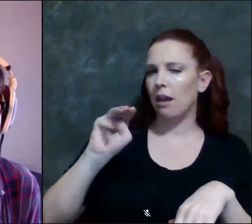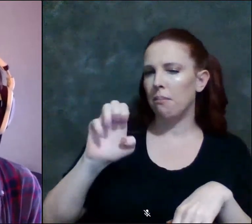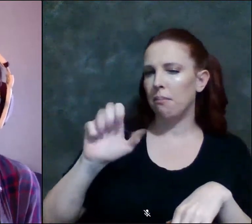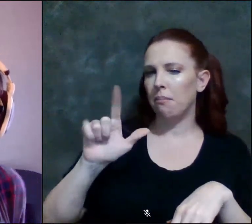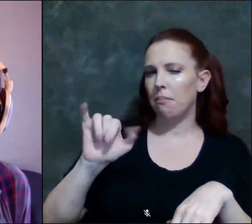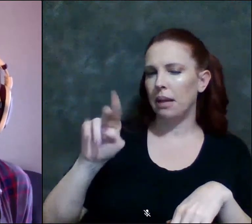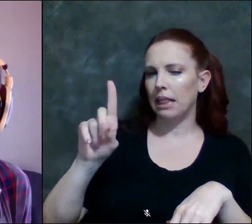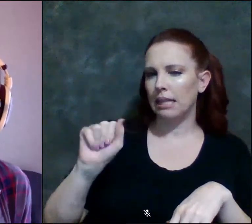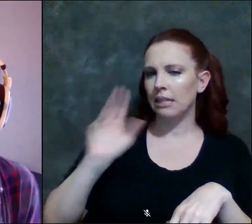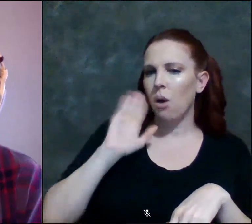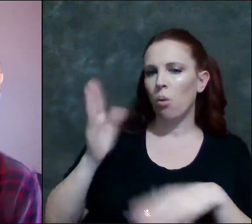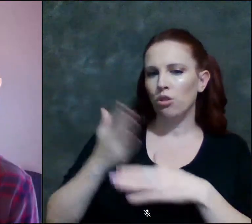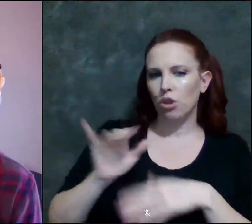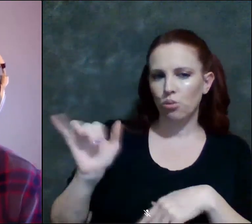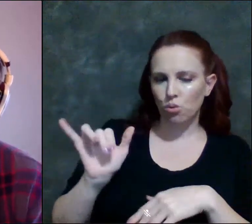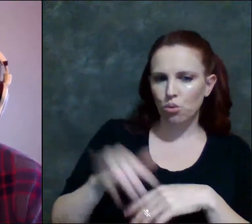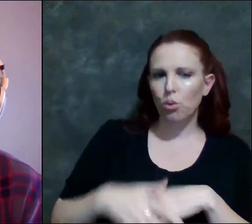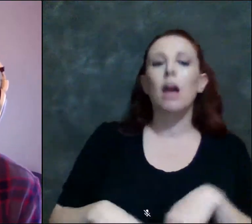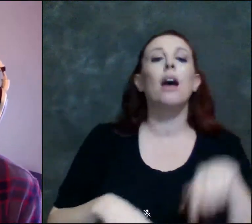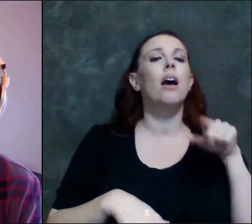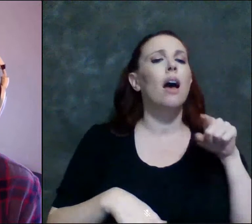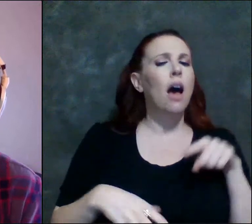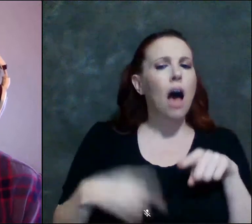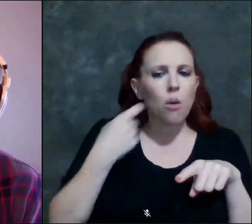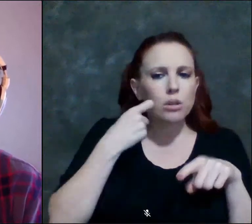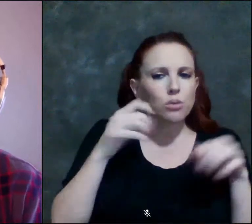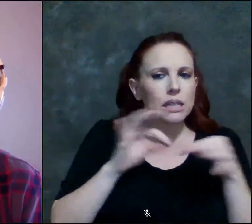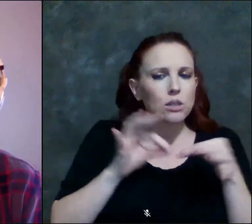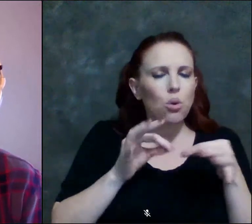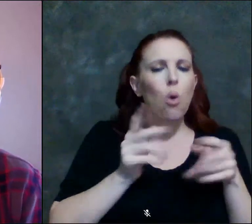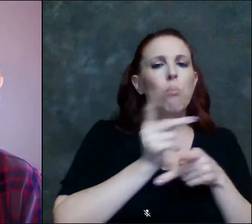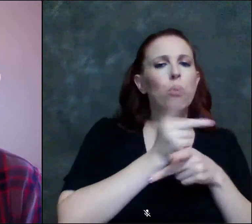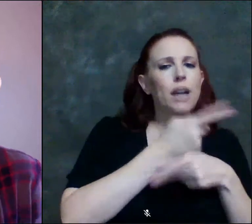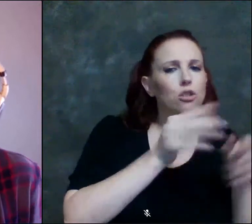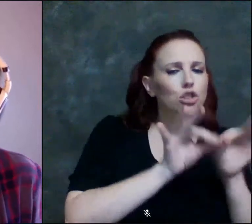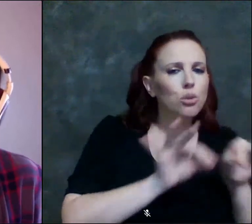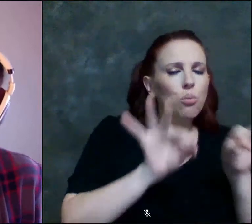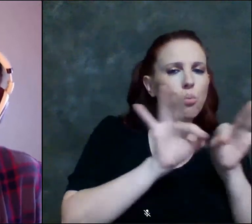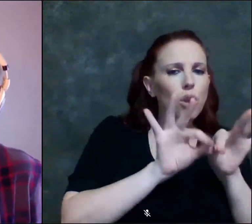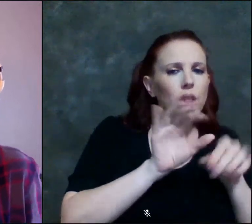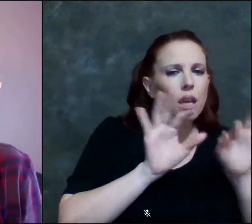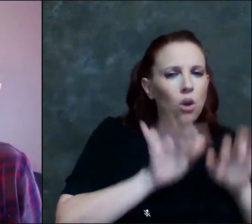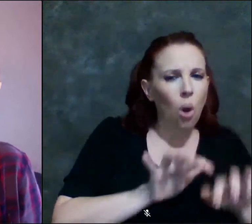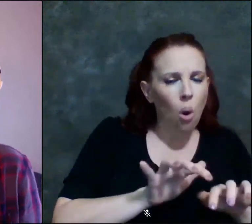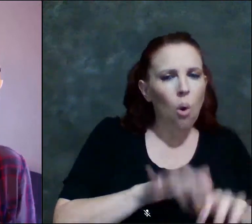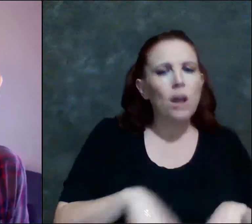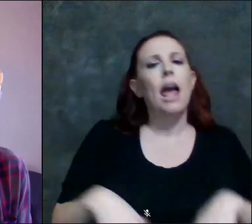difference between production-worthy code and code made to experiment with a solution. What would you think is the main difference? Was this an interview